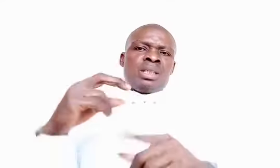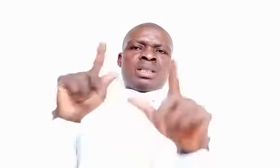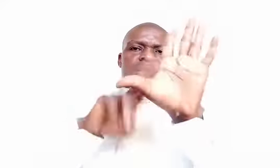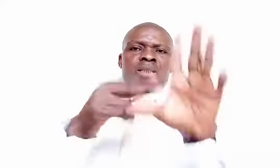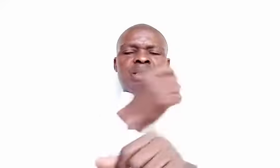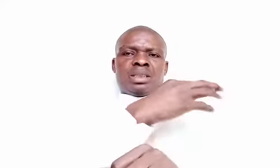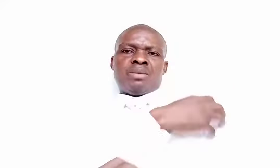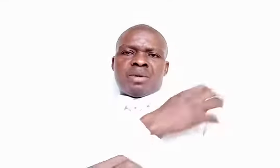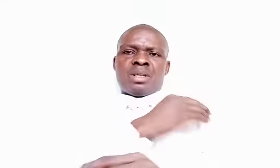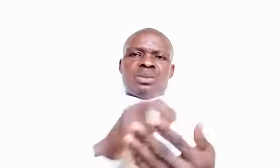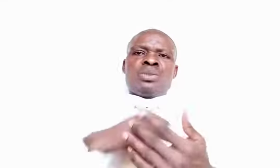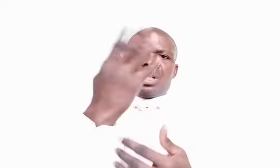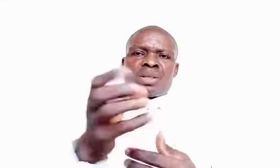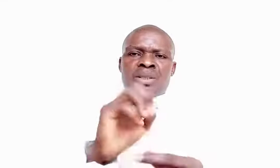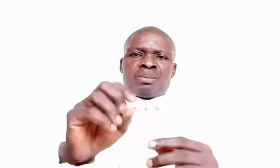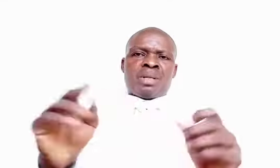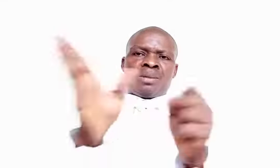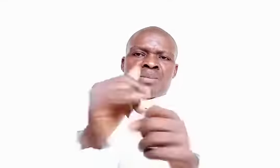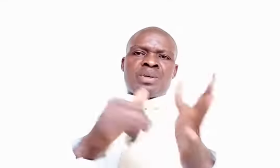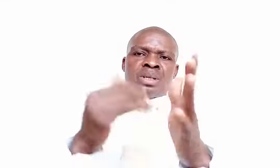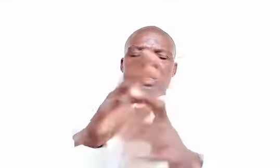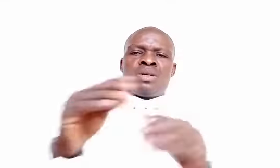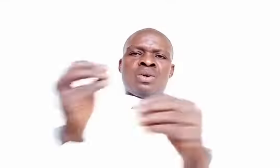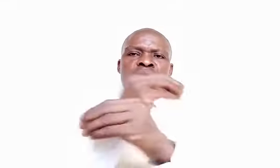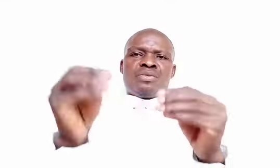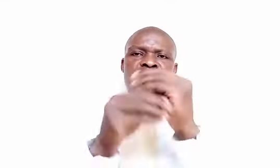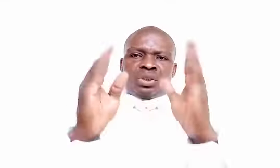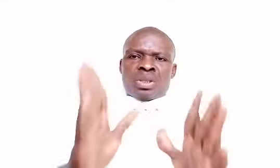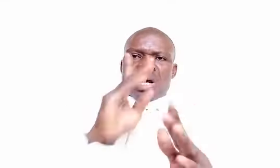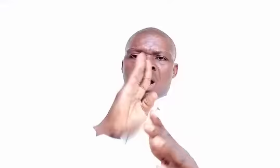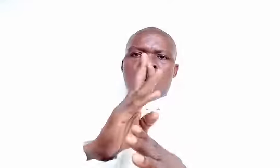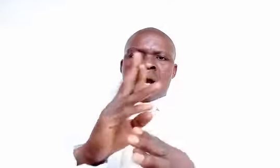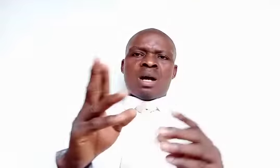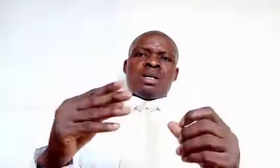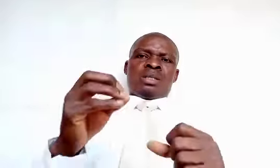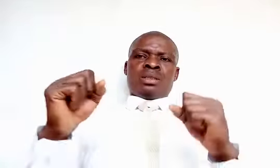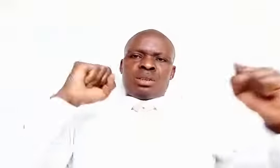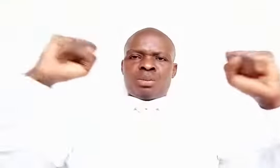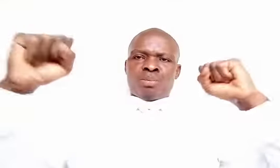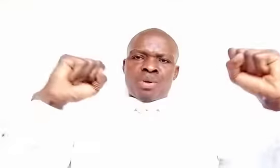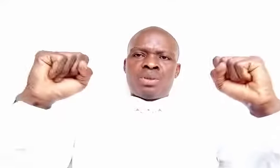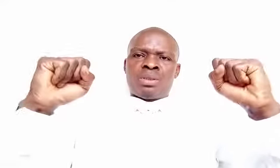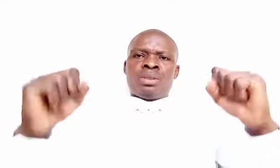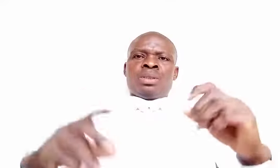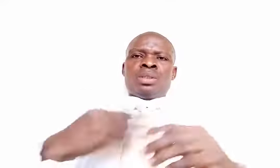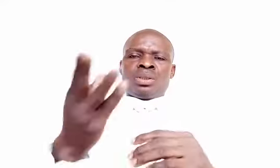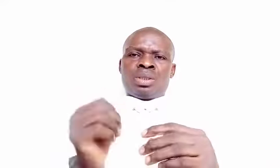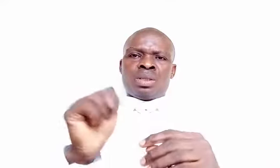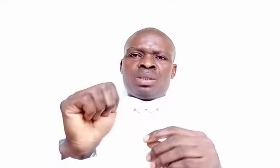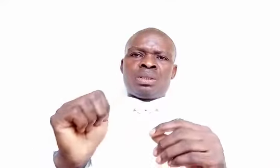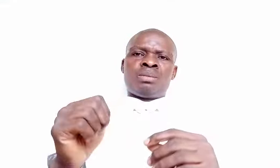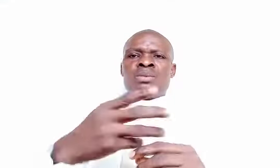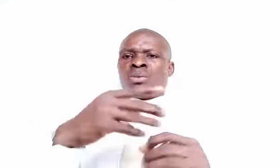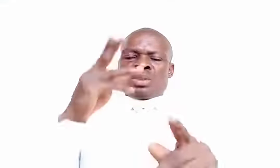athletics by ensuring that officials at the sports councils shun tribalism